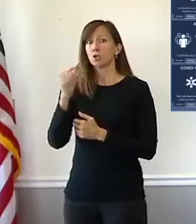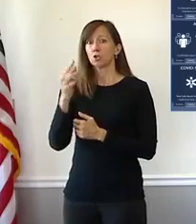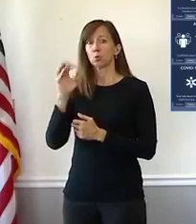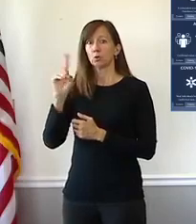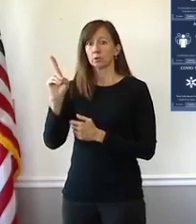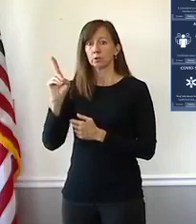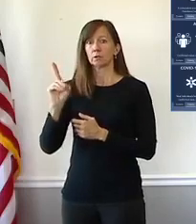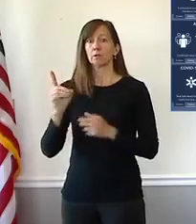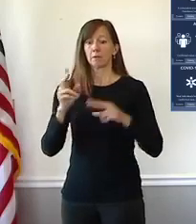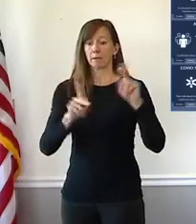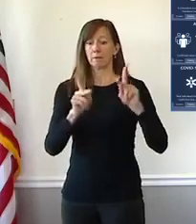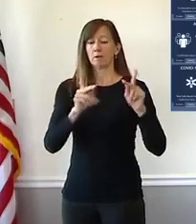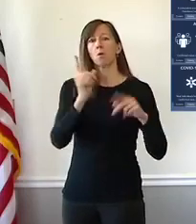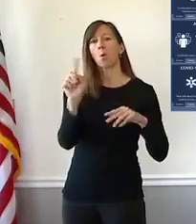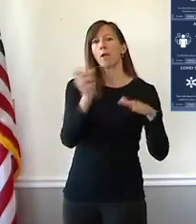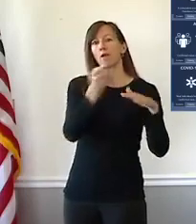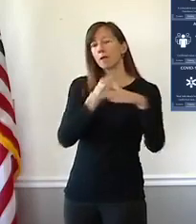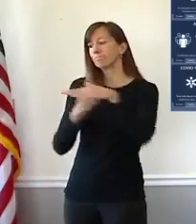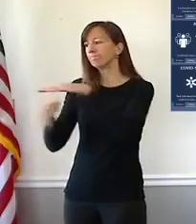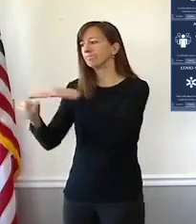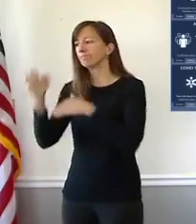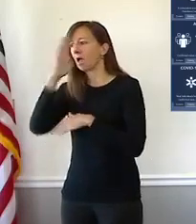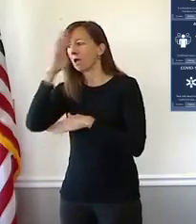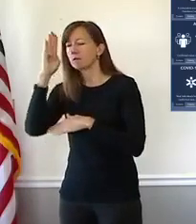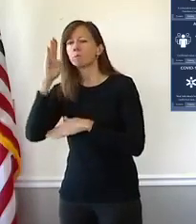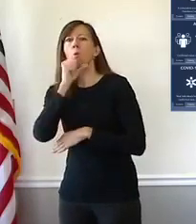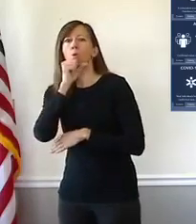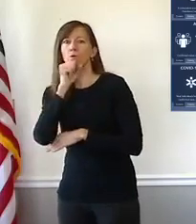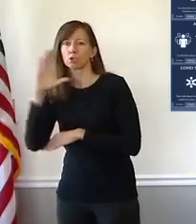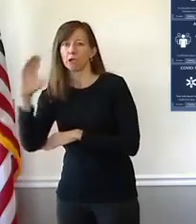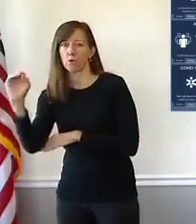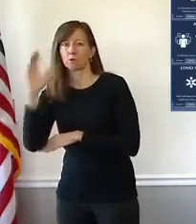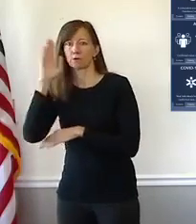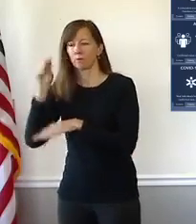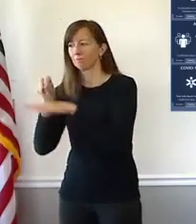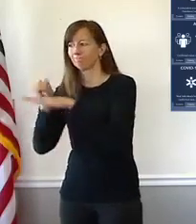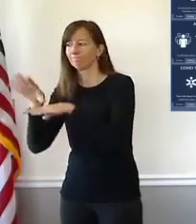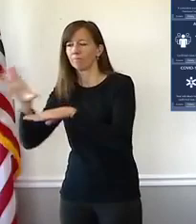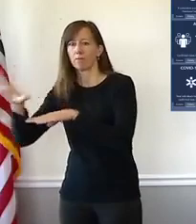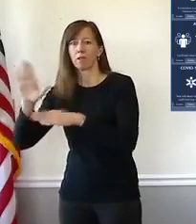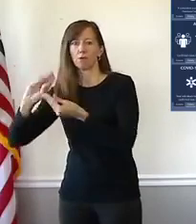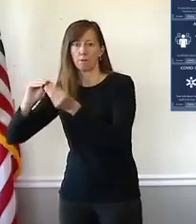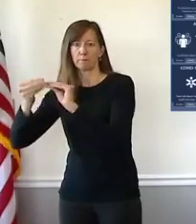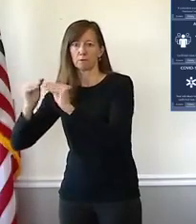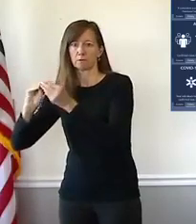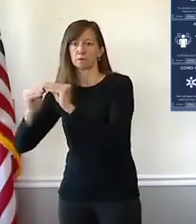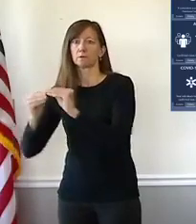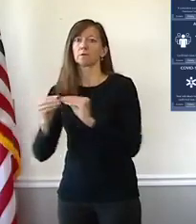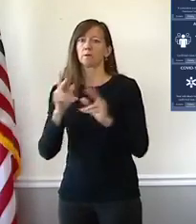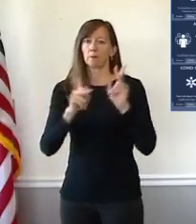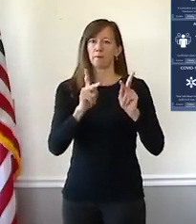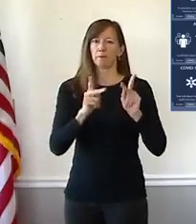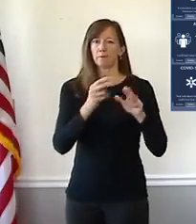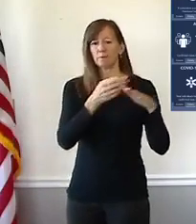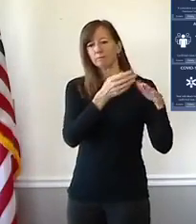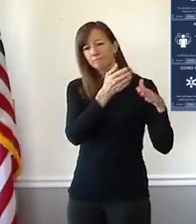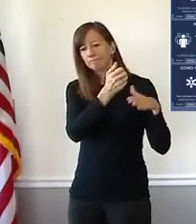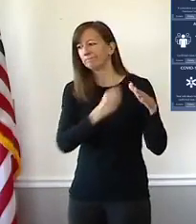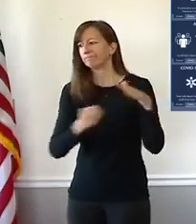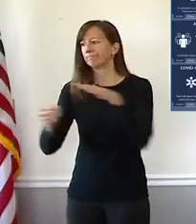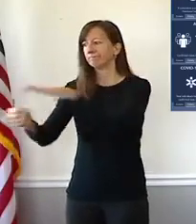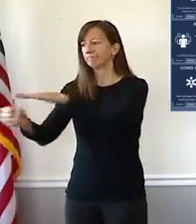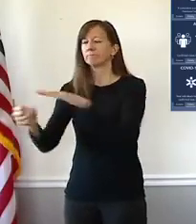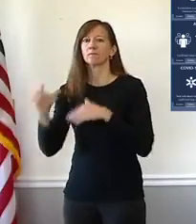they affect the regional hospitalizations, but those individuals were transported to Orange County. And